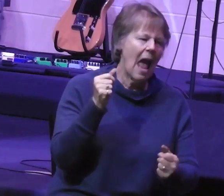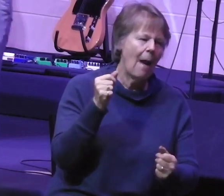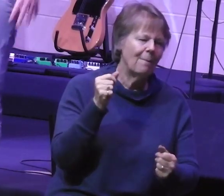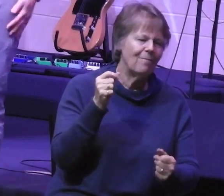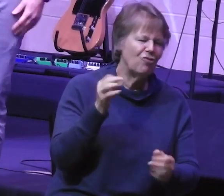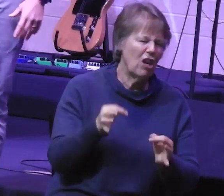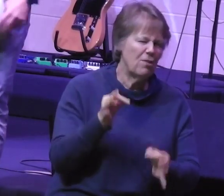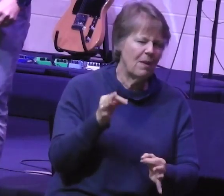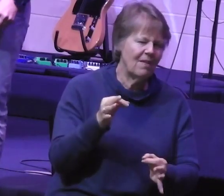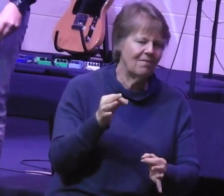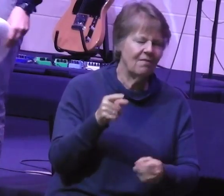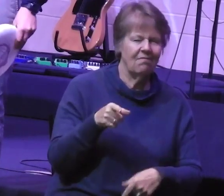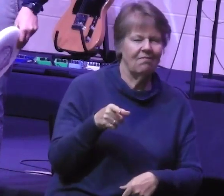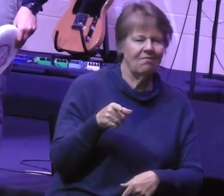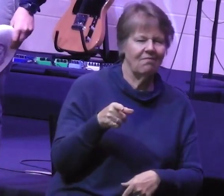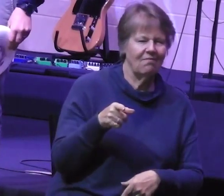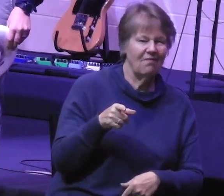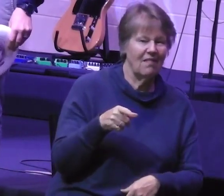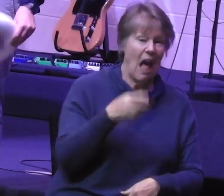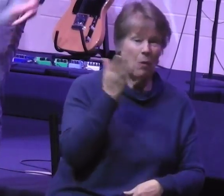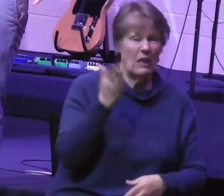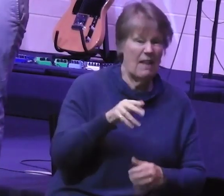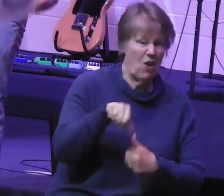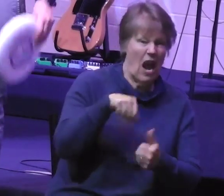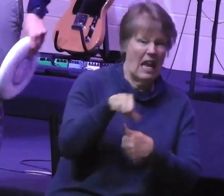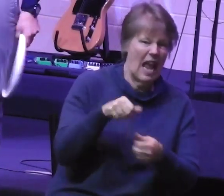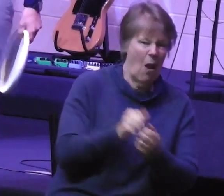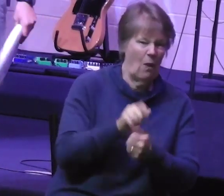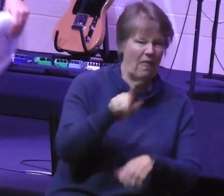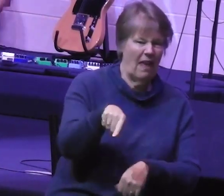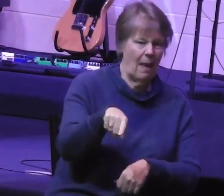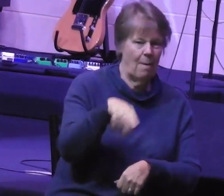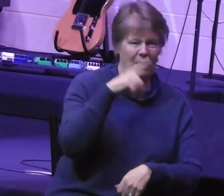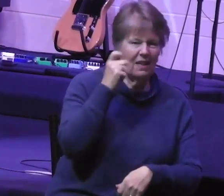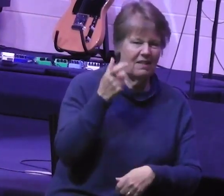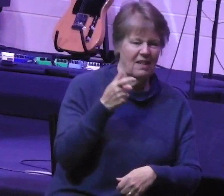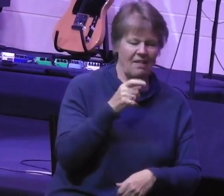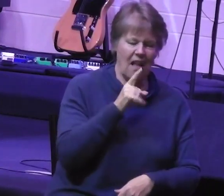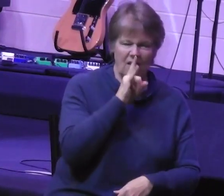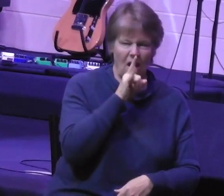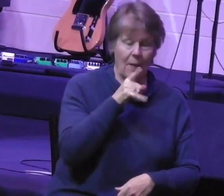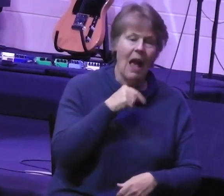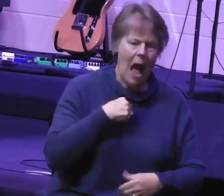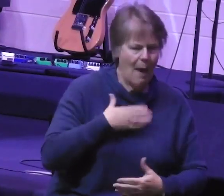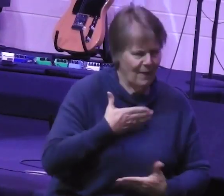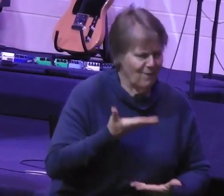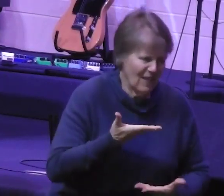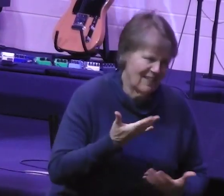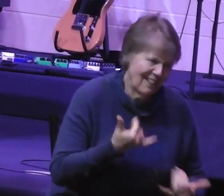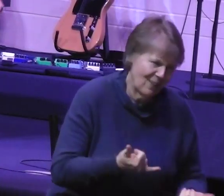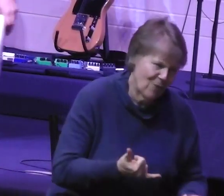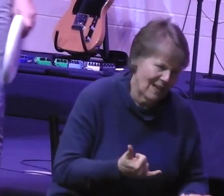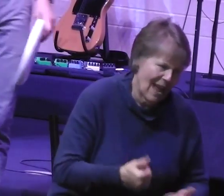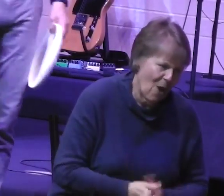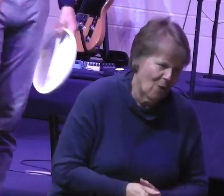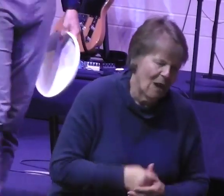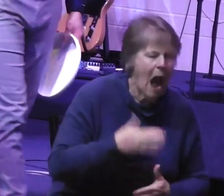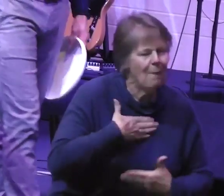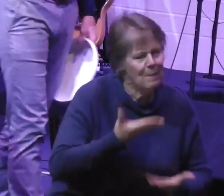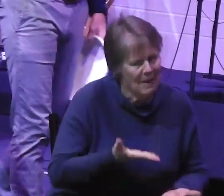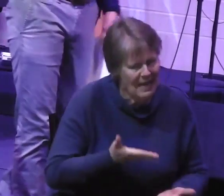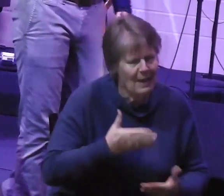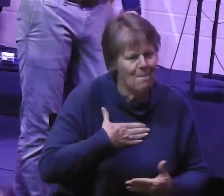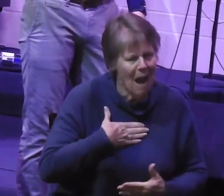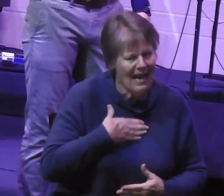this is probably nobody I'm ever going to hang out with because no good. I'm confessing this to you, right? I'm admitting my judgmental attitude.